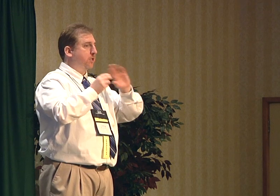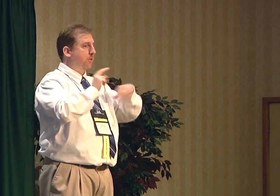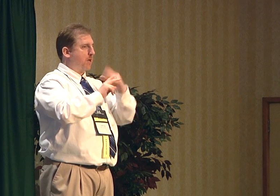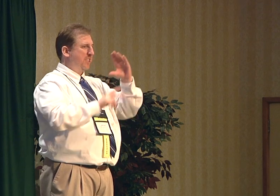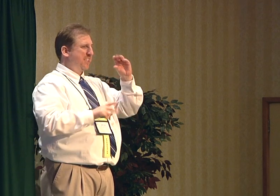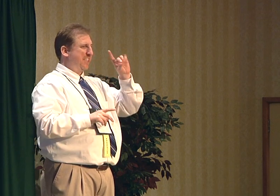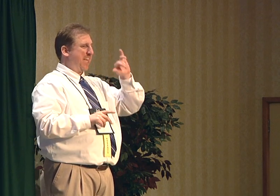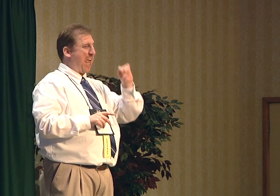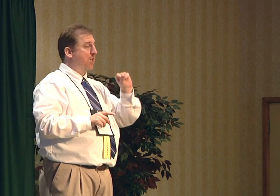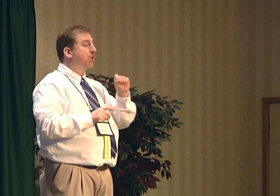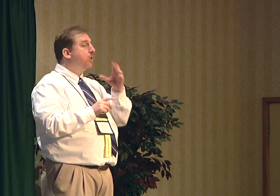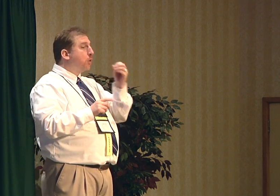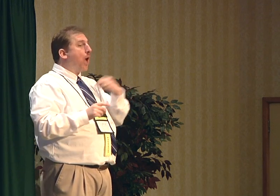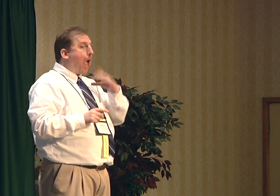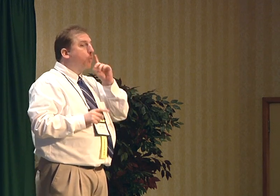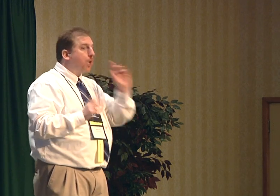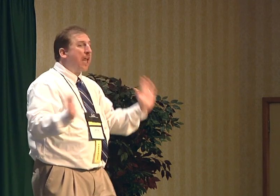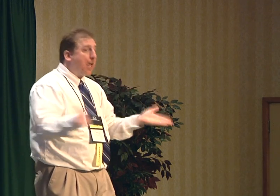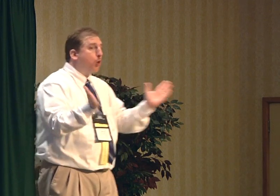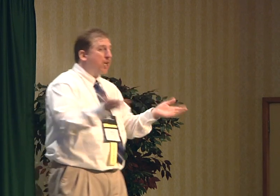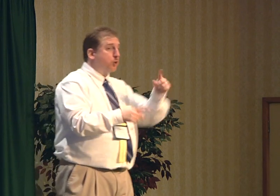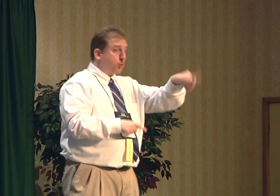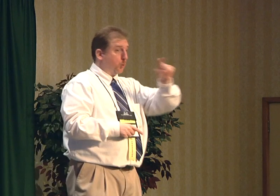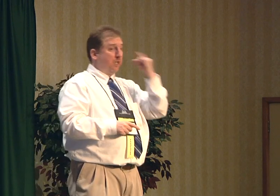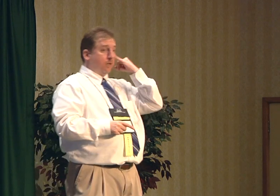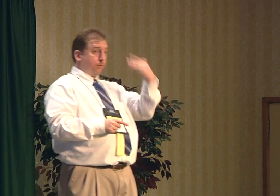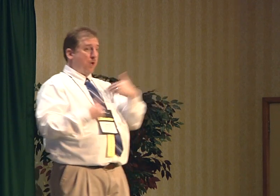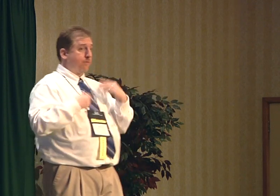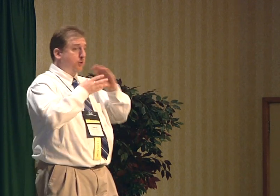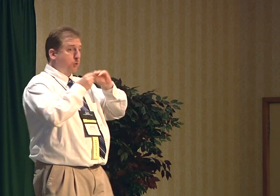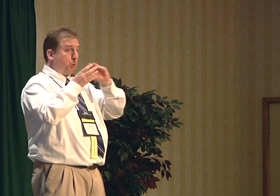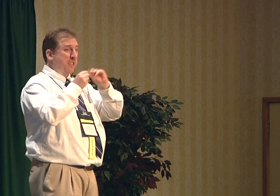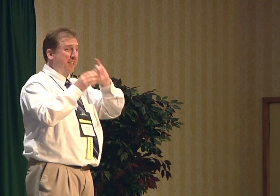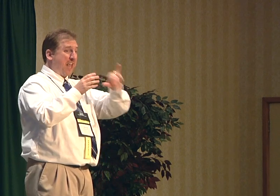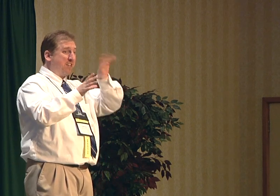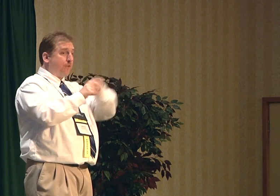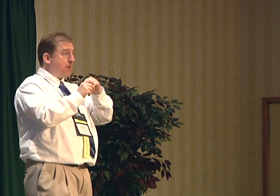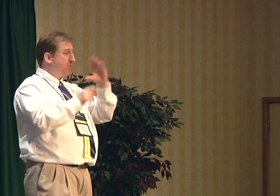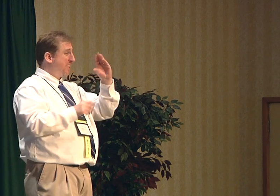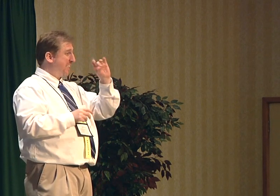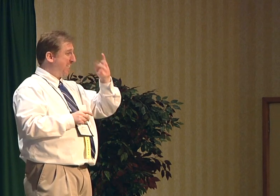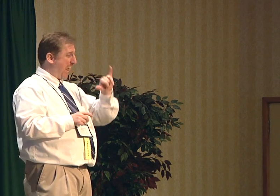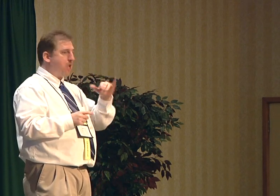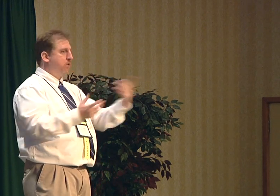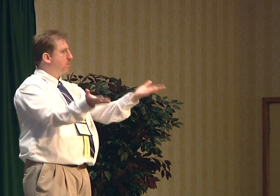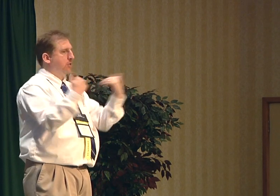haven't shared any stories about the use of CDIs. So I would encourage you, if you have any stories like that involving